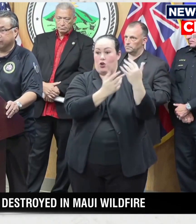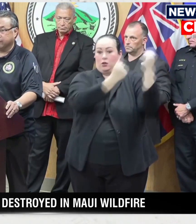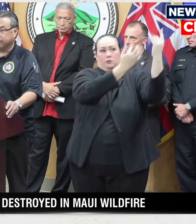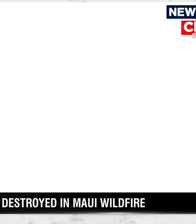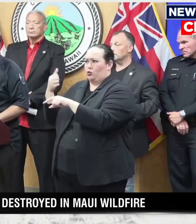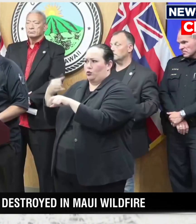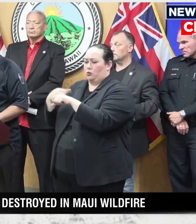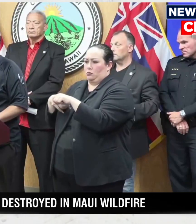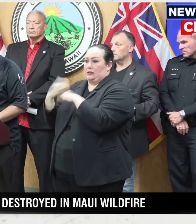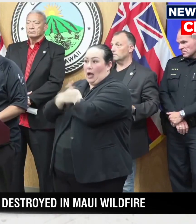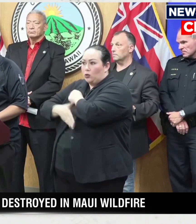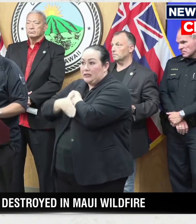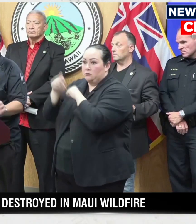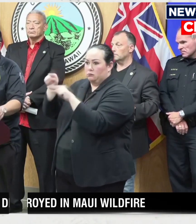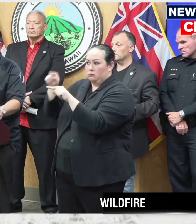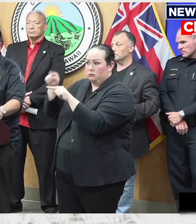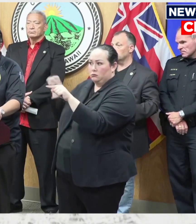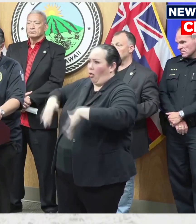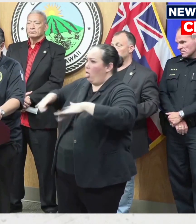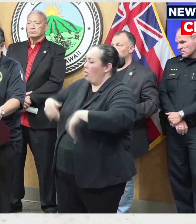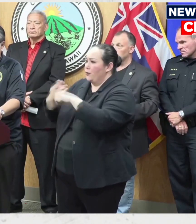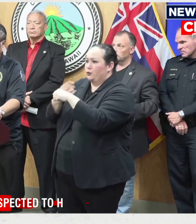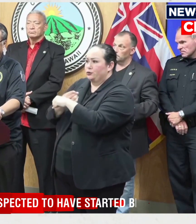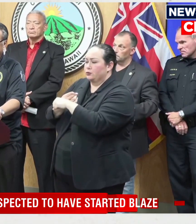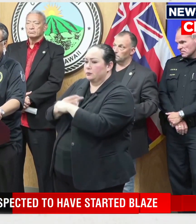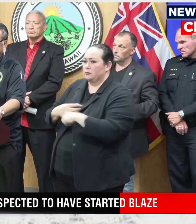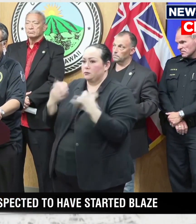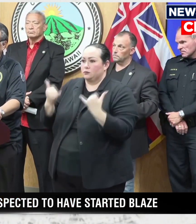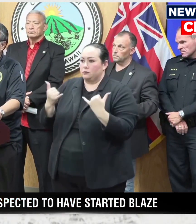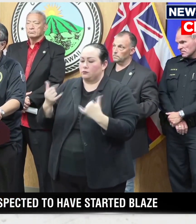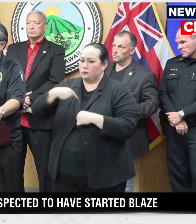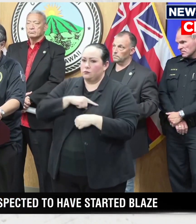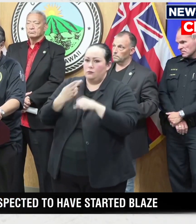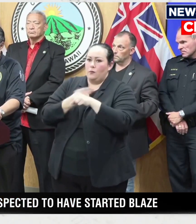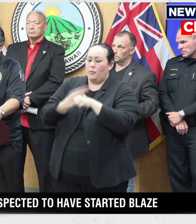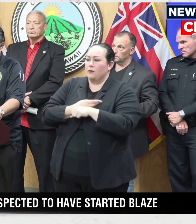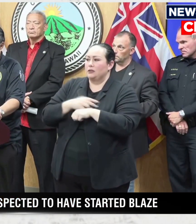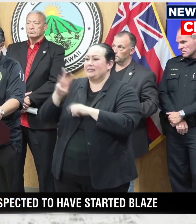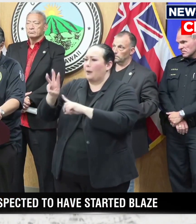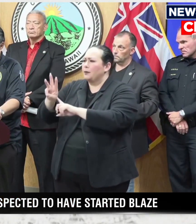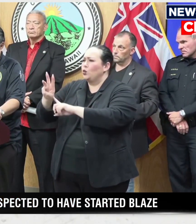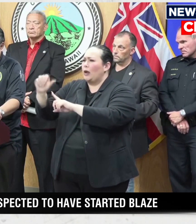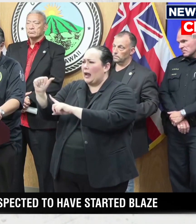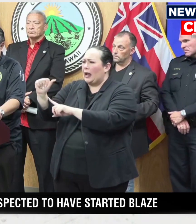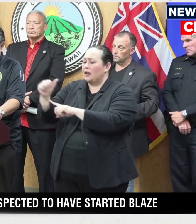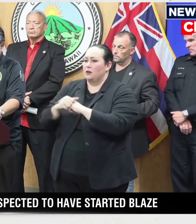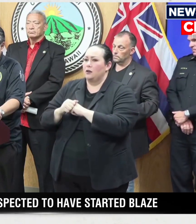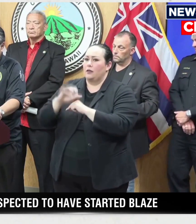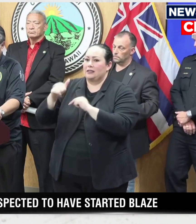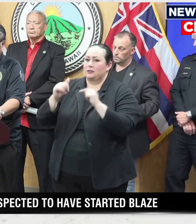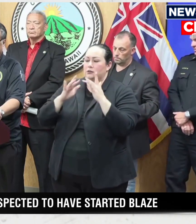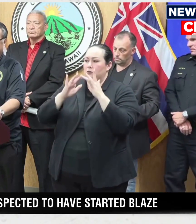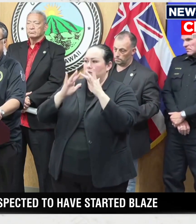spreading down. In this case, our internal protocol is to use WEA, which is the Wireless Emergency Alert